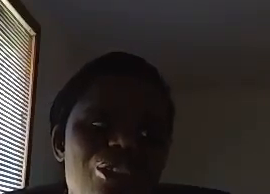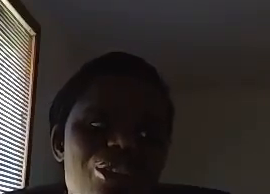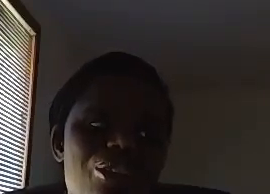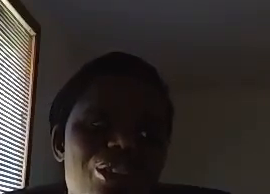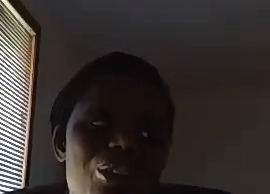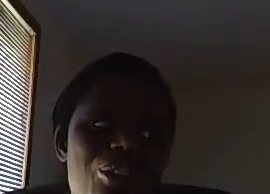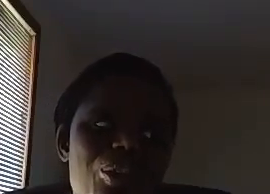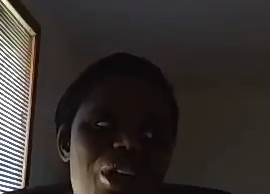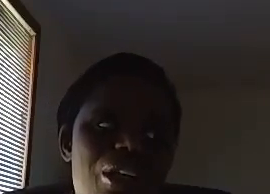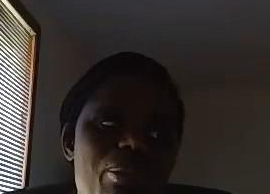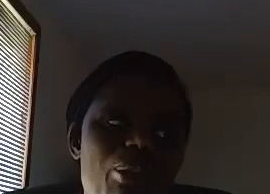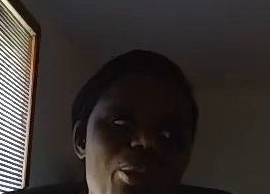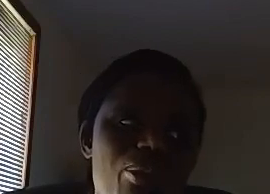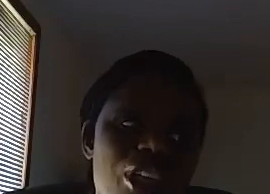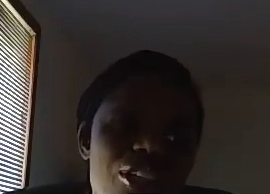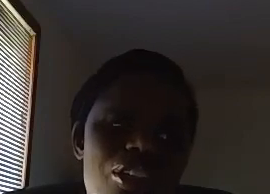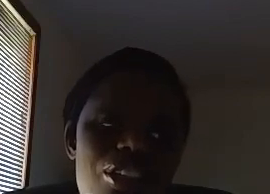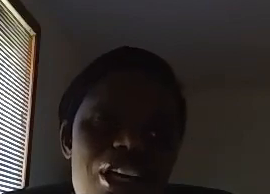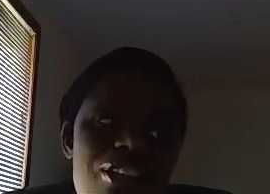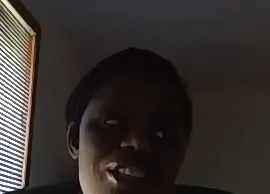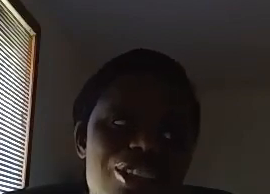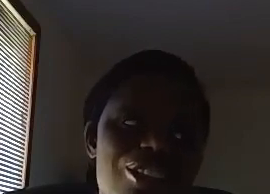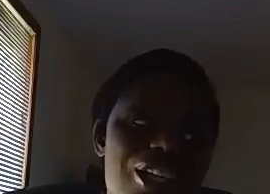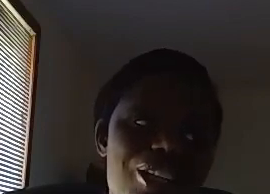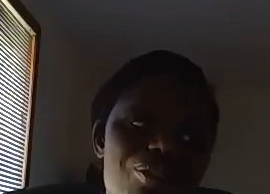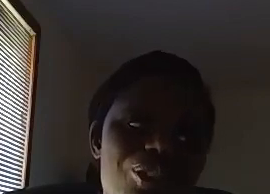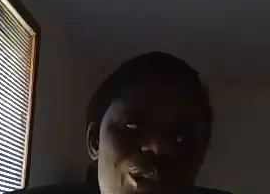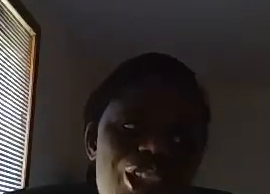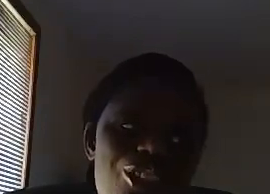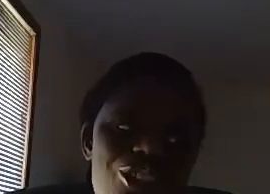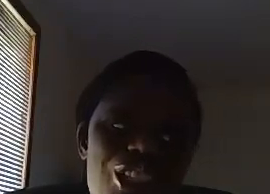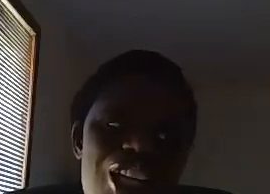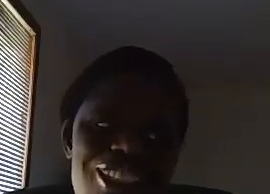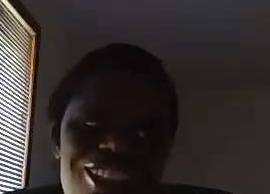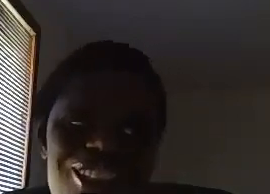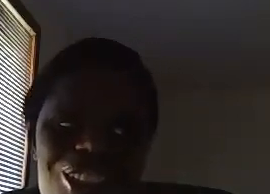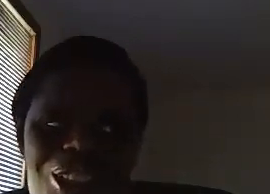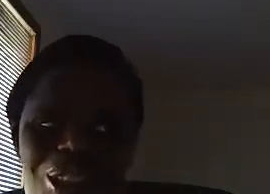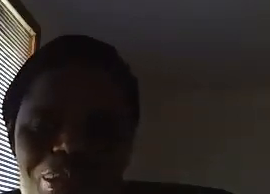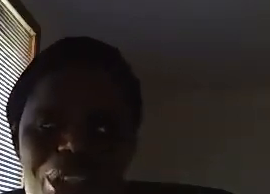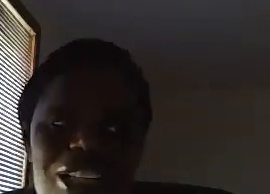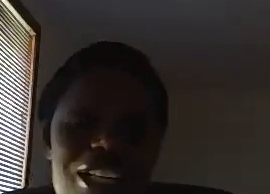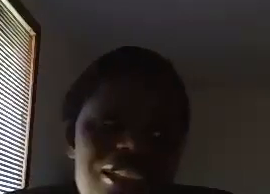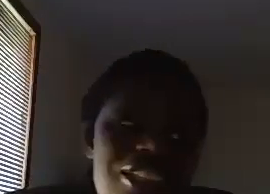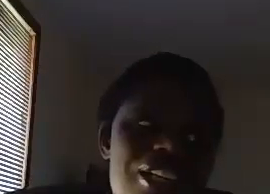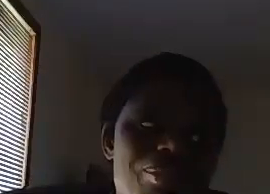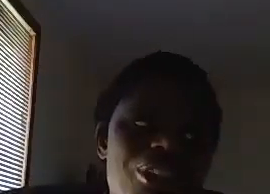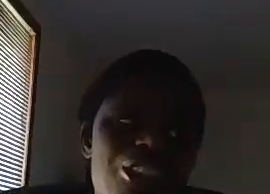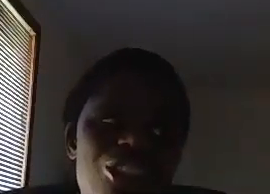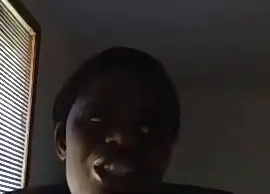teachers who are people of color, at least for history class,